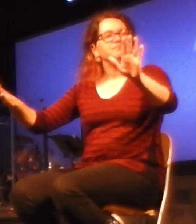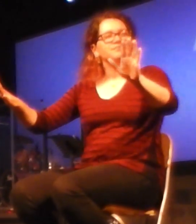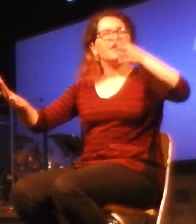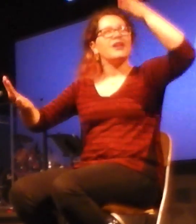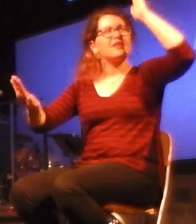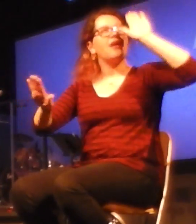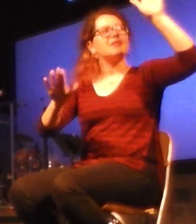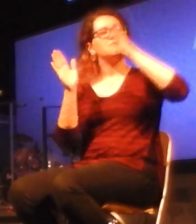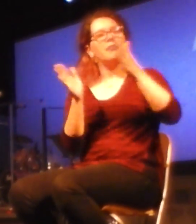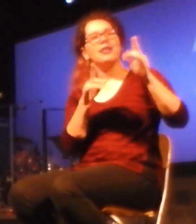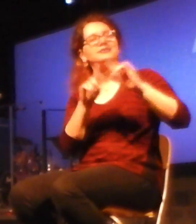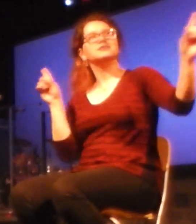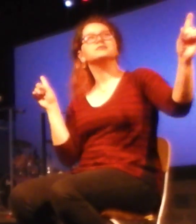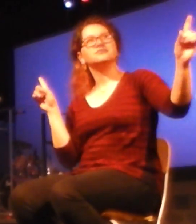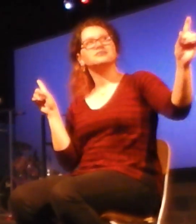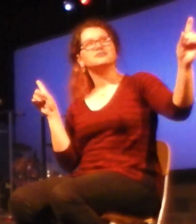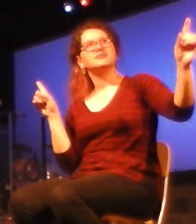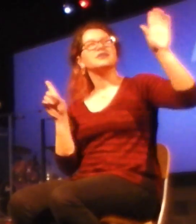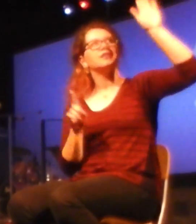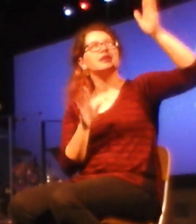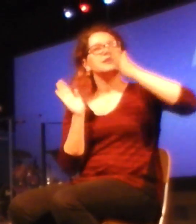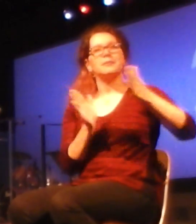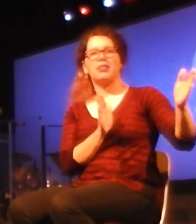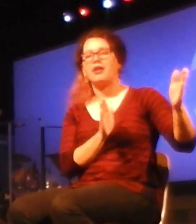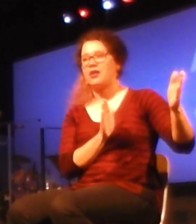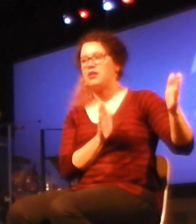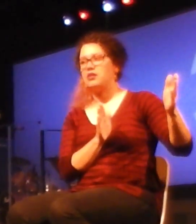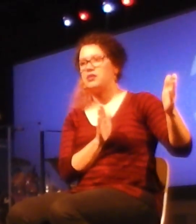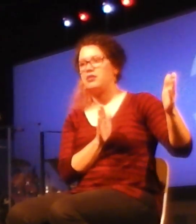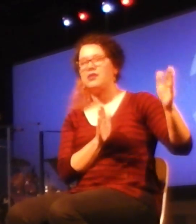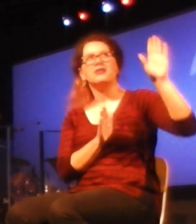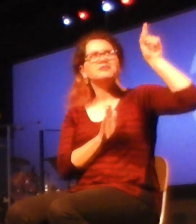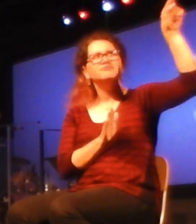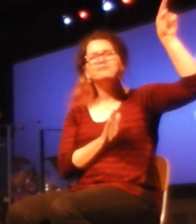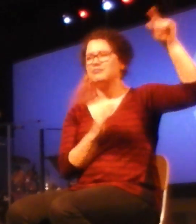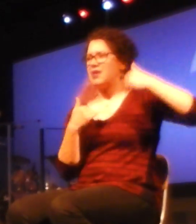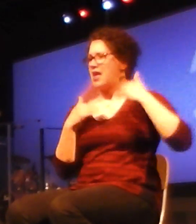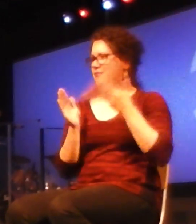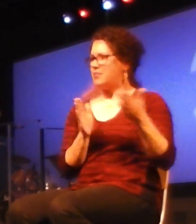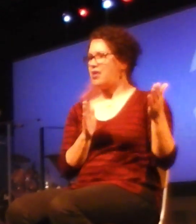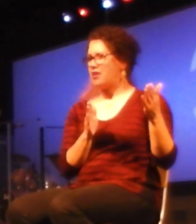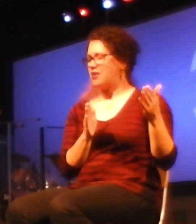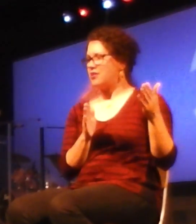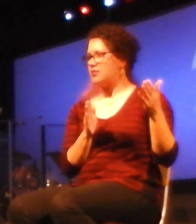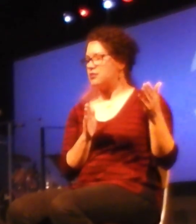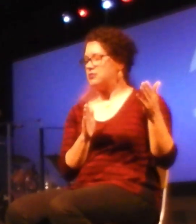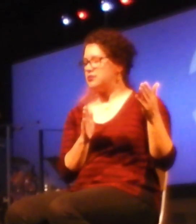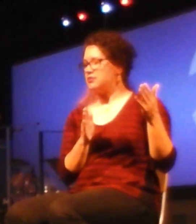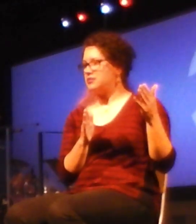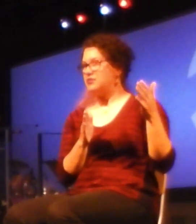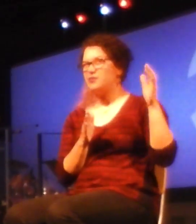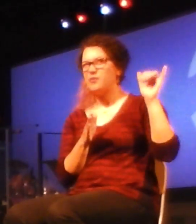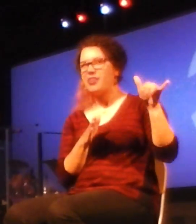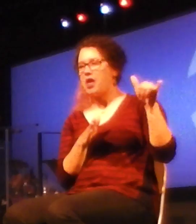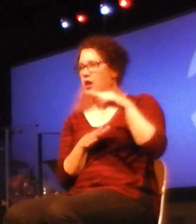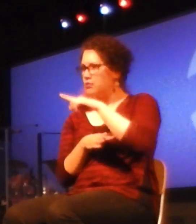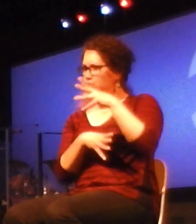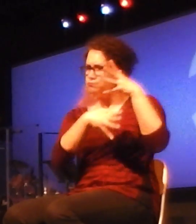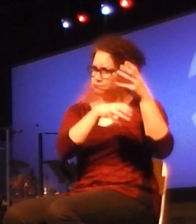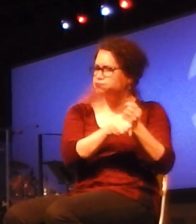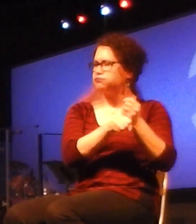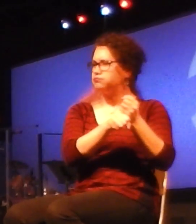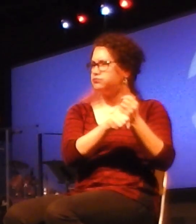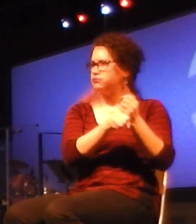me. And we let God's plan, this whole I have a plan for I know the plans I have for you, will that be the loudest